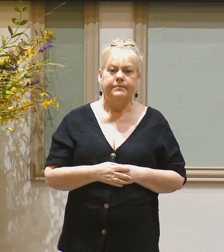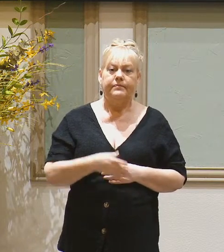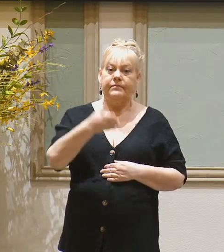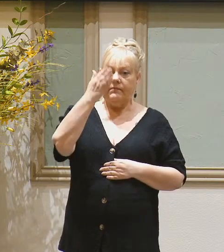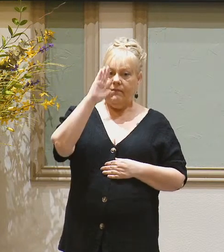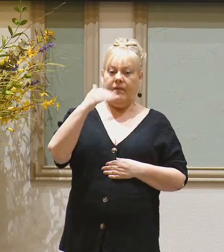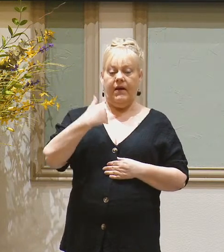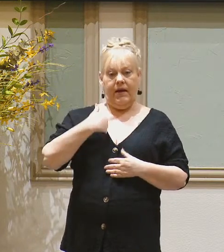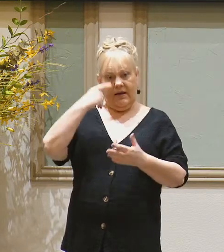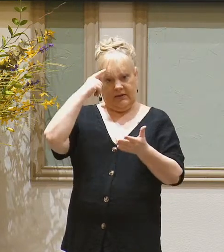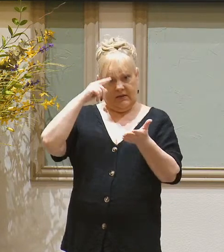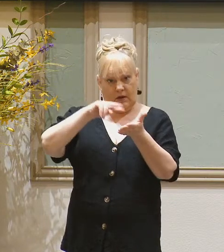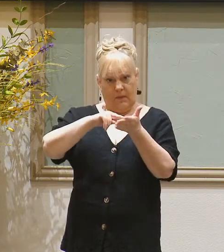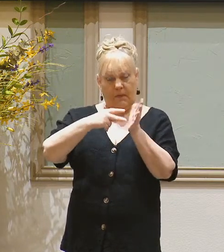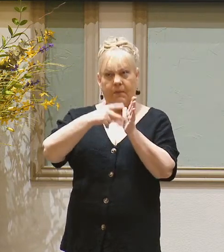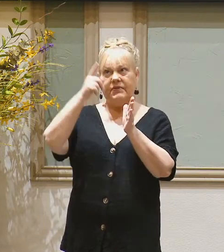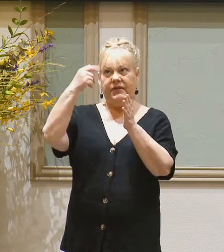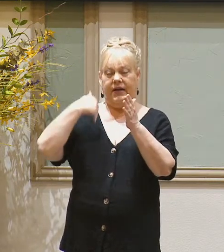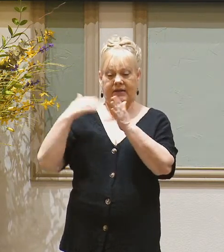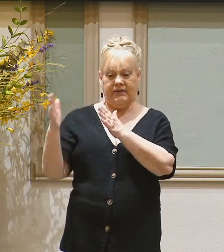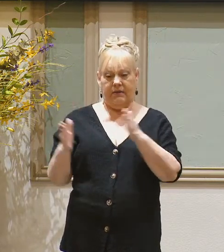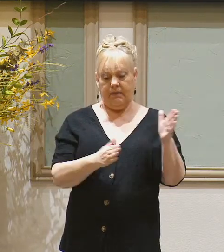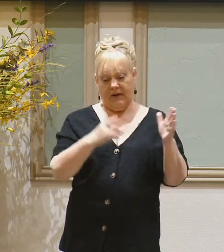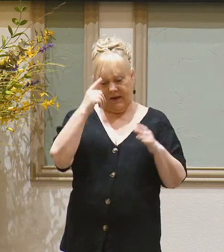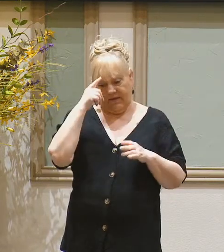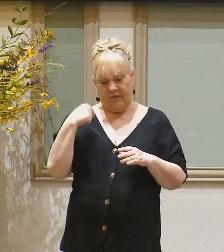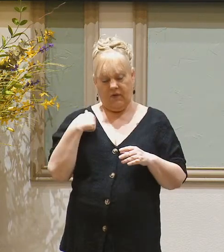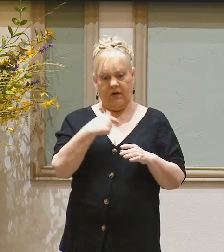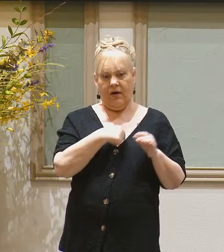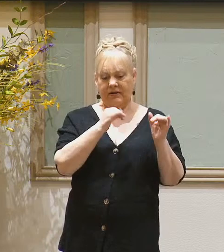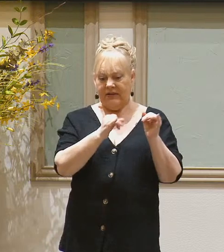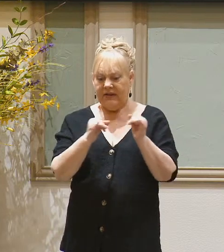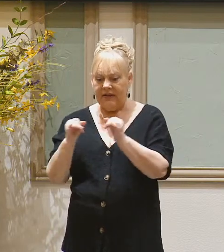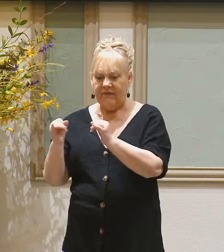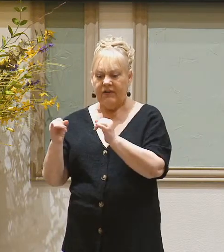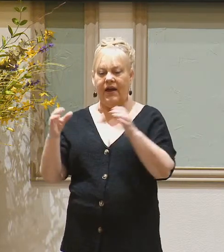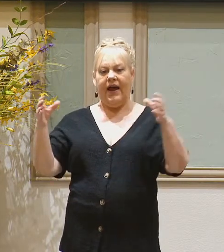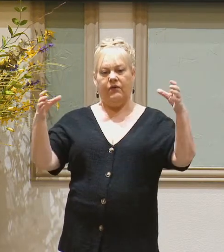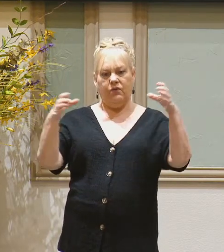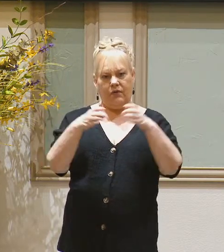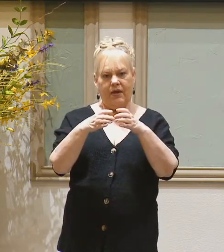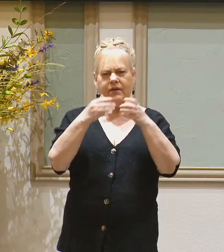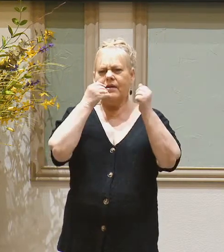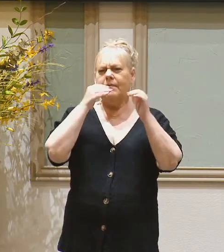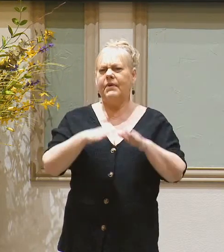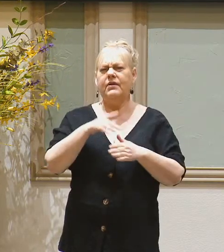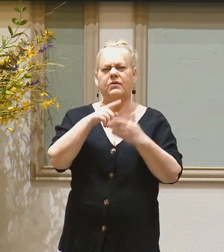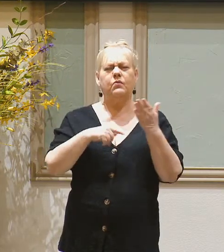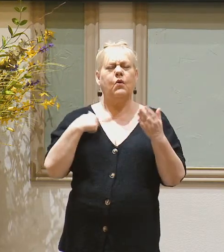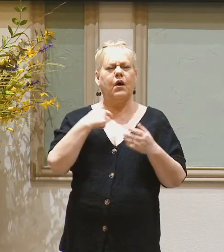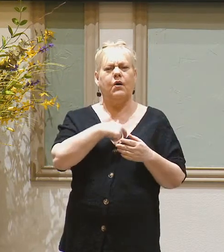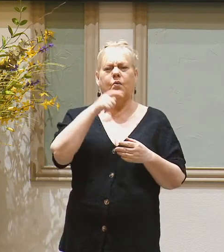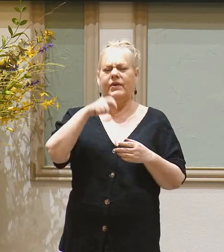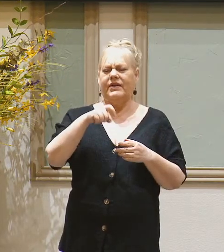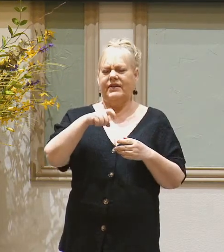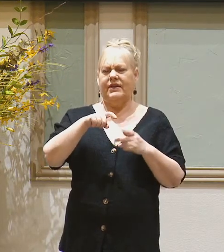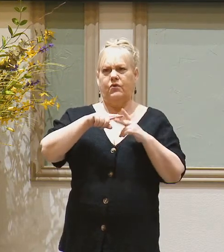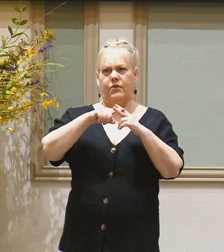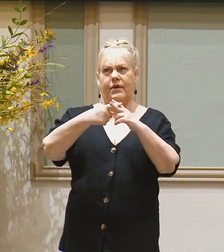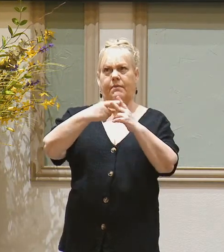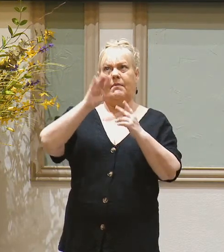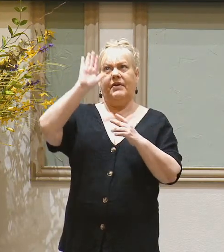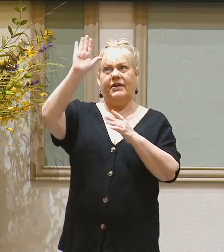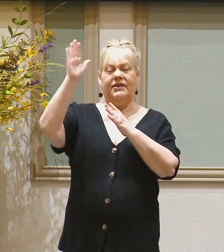God has a purpose. He has a plan for us individually and collectively. He will bless us with just what we need to implement His